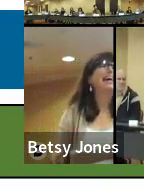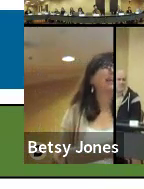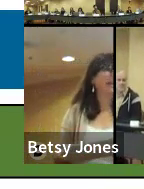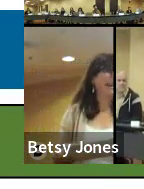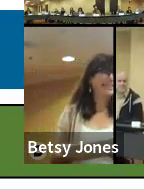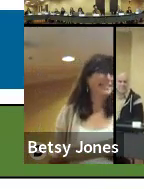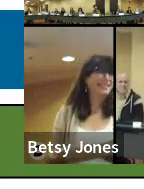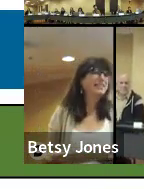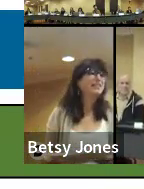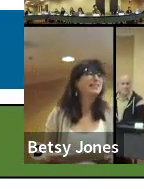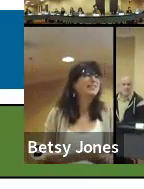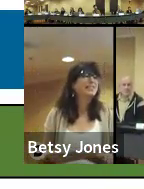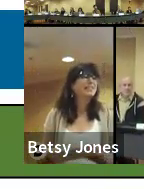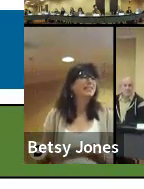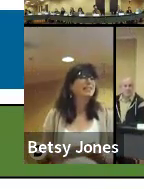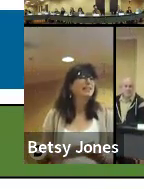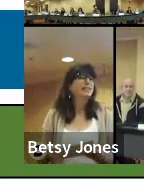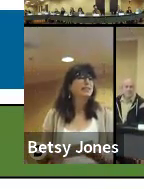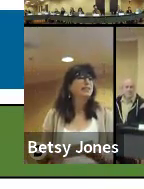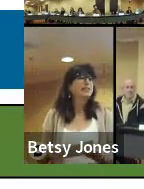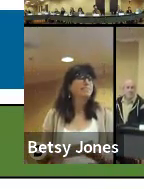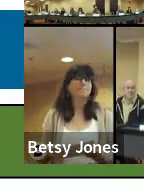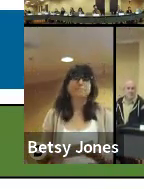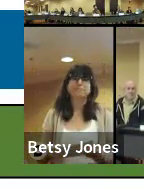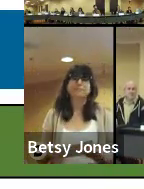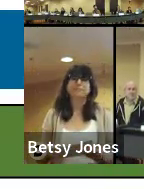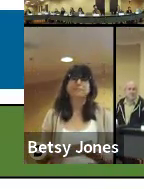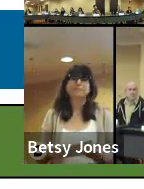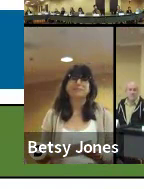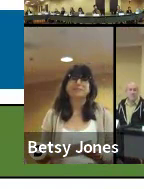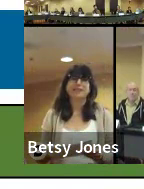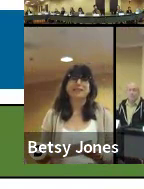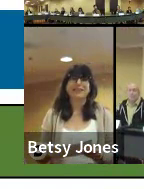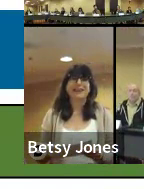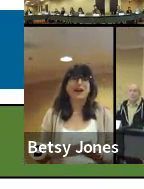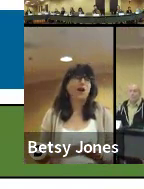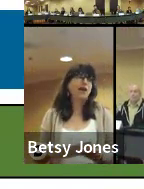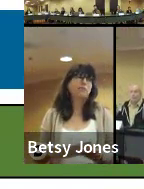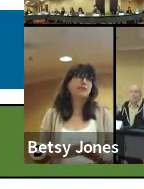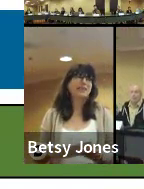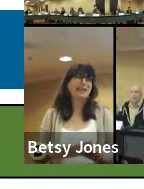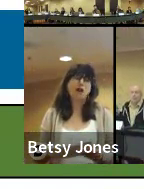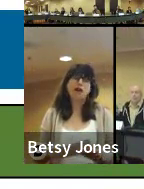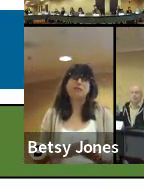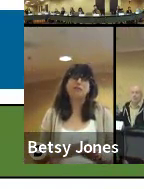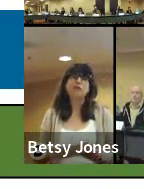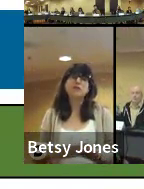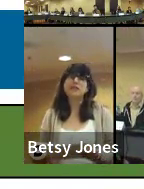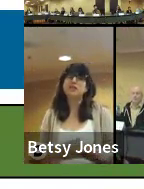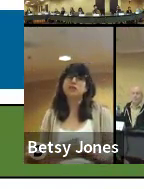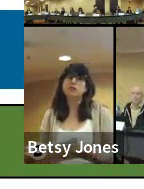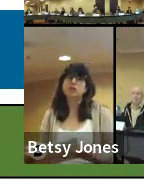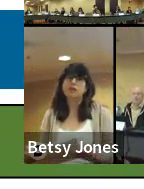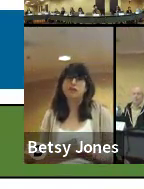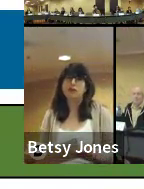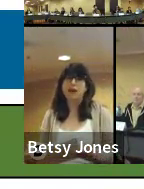write that. Okay. And they are hearing lots of side noise for some reason. So We'll try, All right. see if this helps. All right, folks